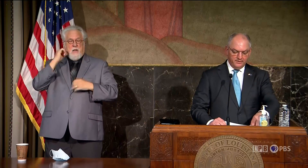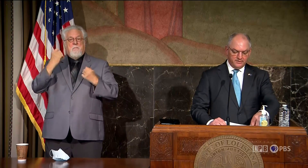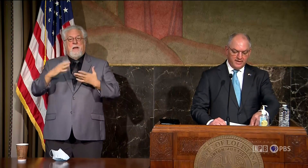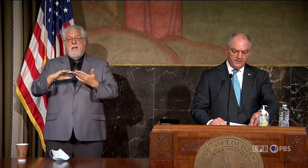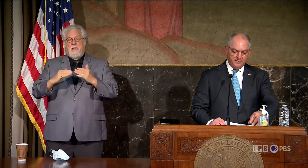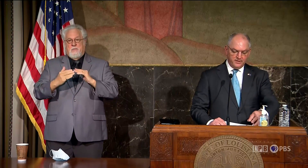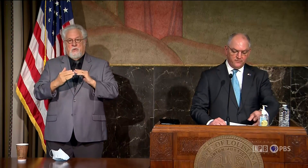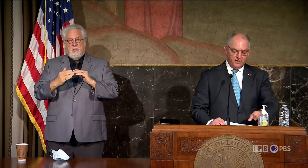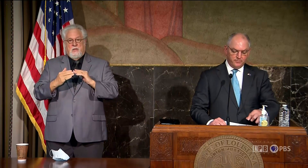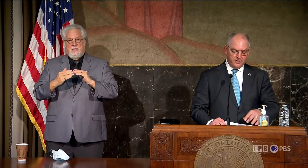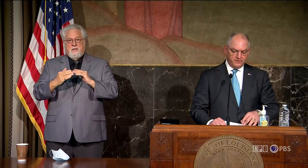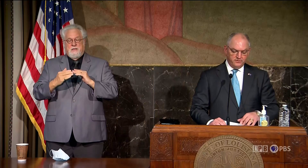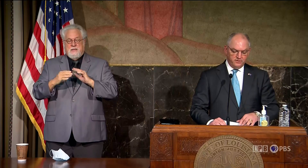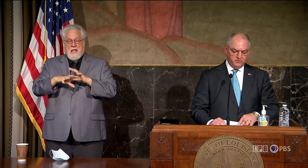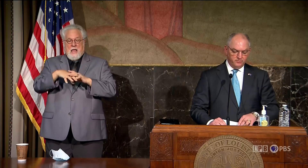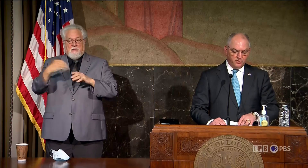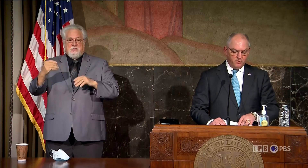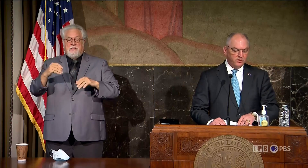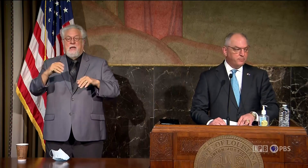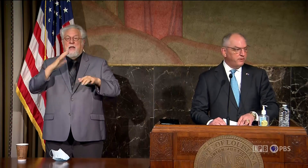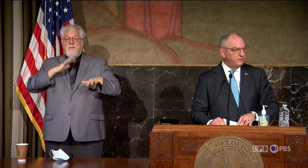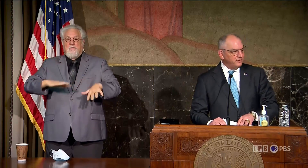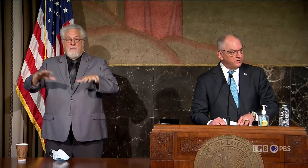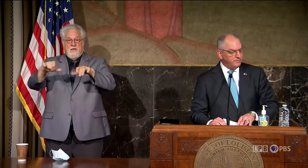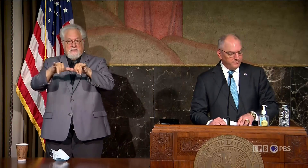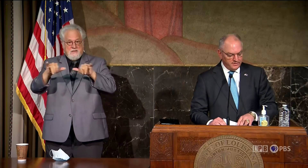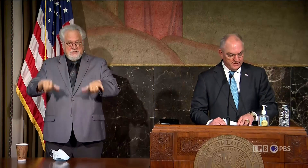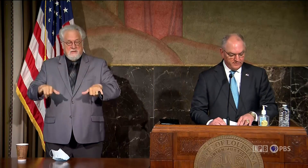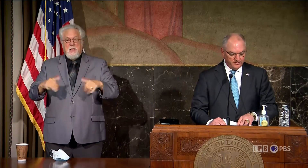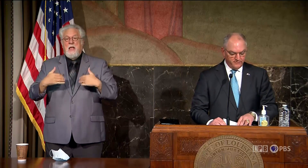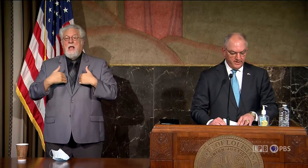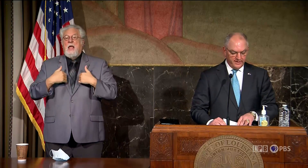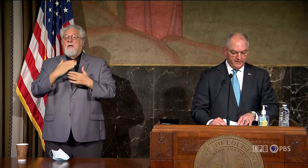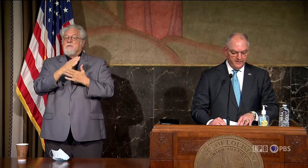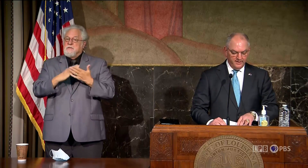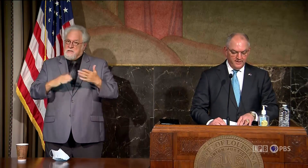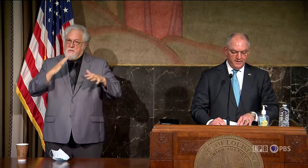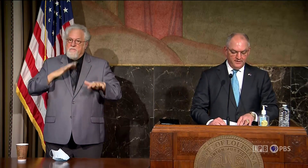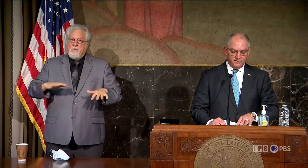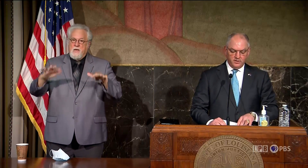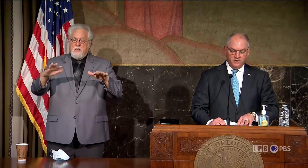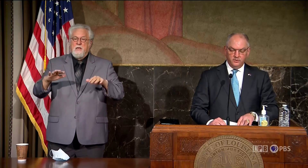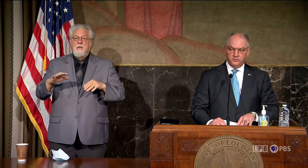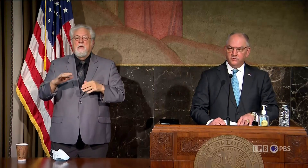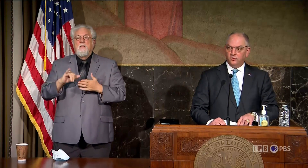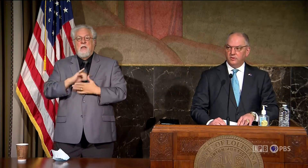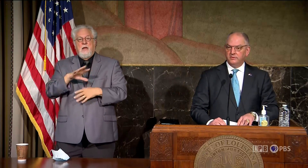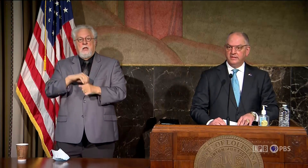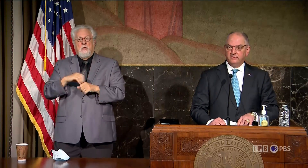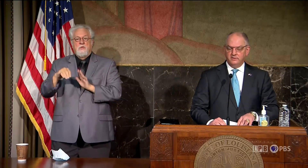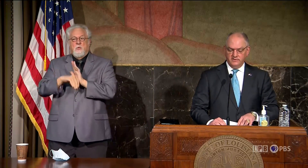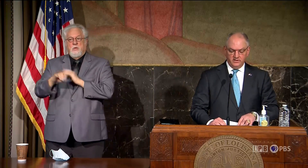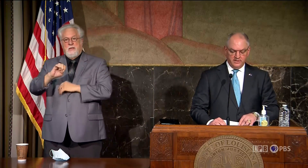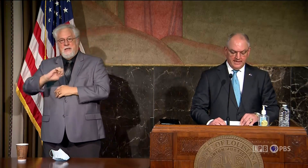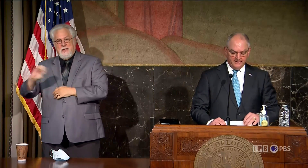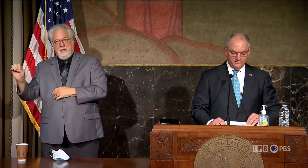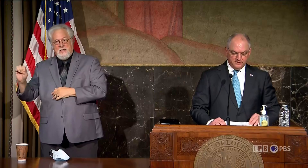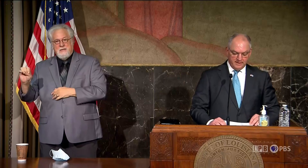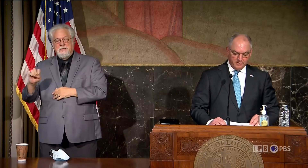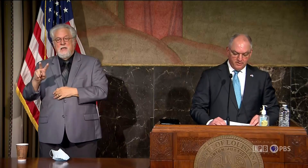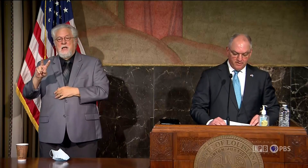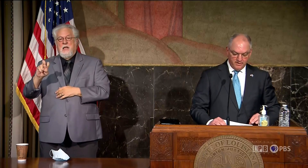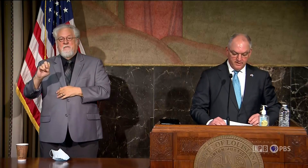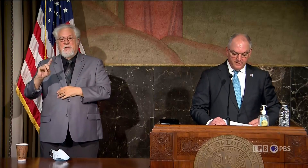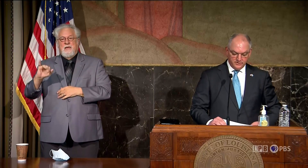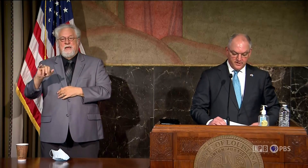communities outside of the major flood protection systems are experiencing some levels of flooding. This includes New Orleans East and the Venetian Isles,